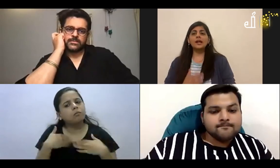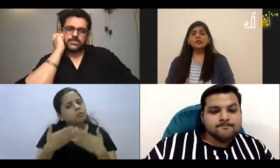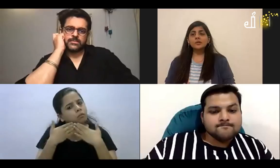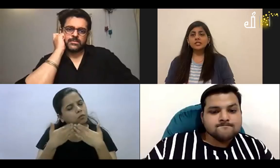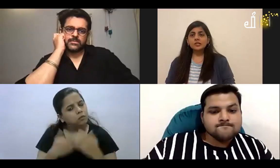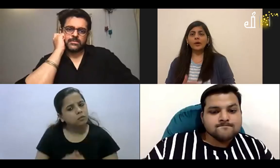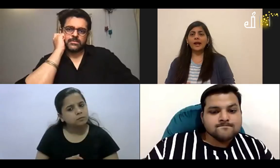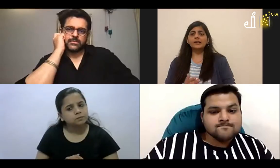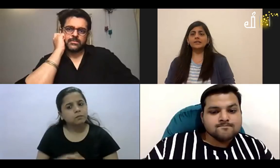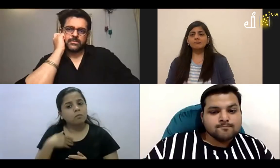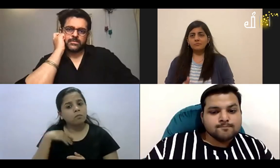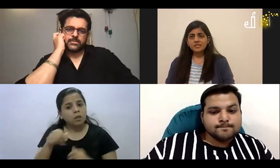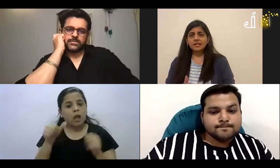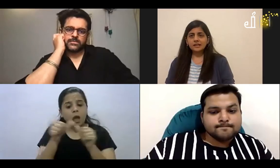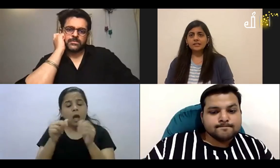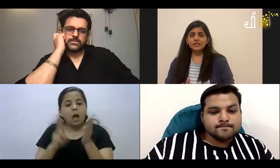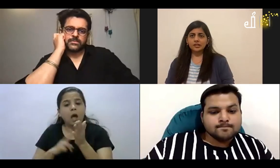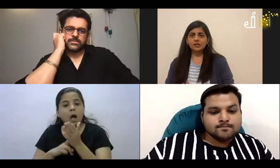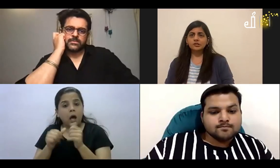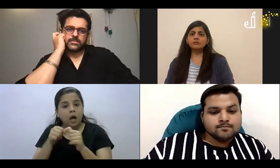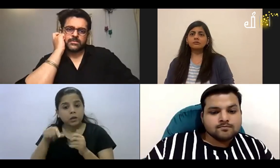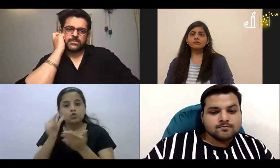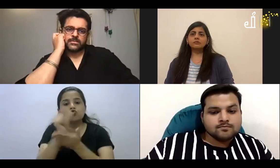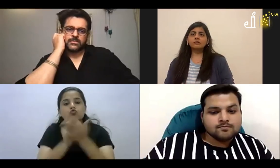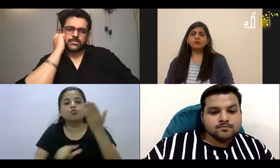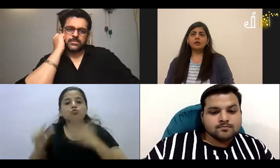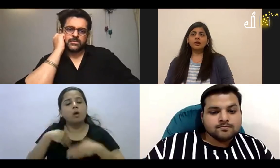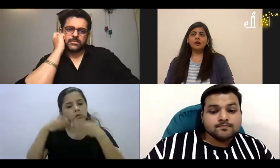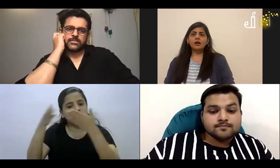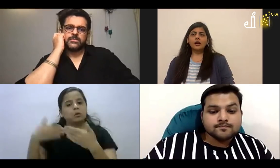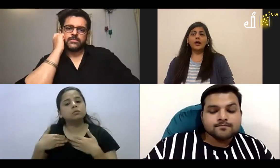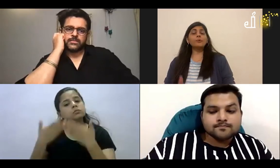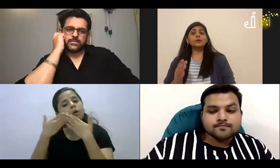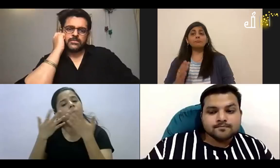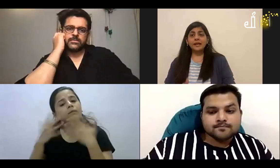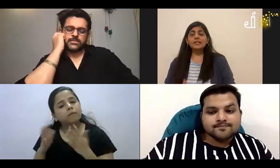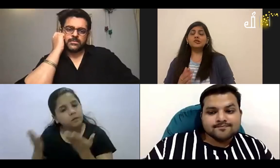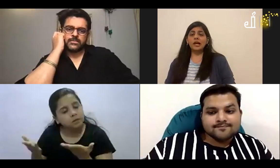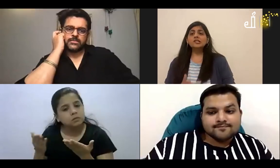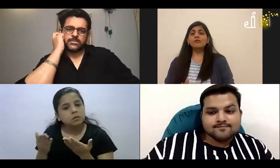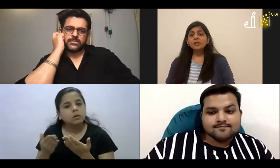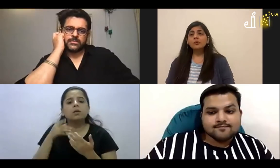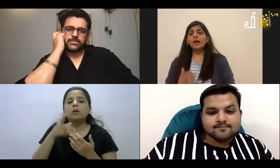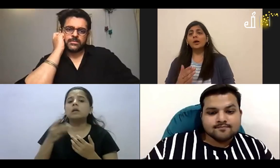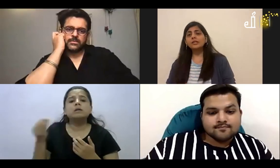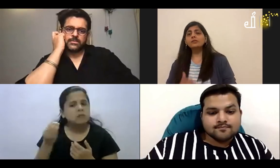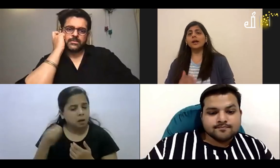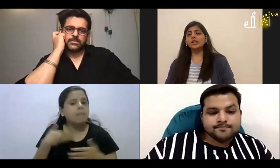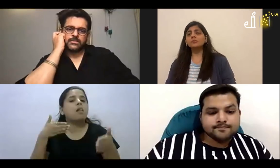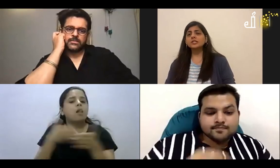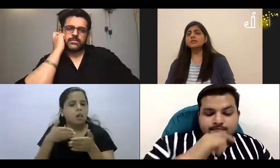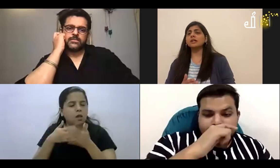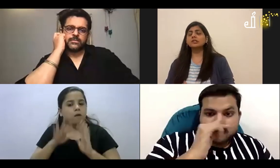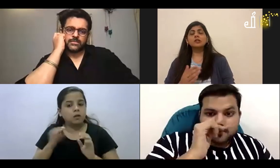to Anna University where I did my BTech leather technology. It was a big challenge for me when I went to